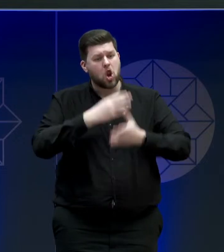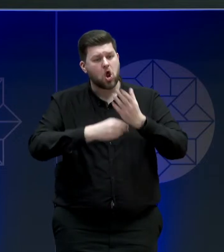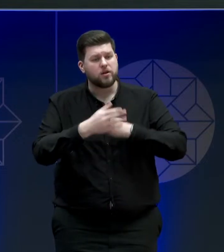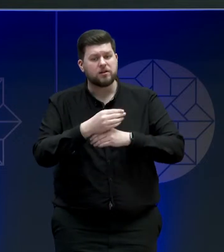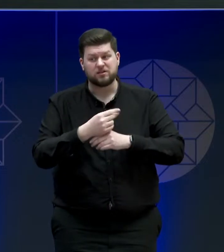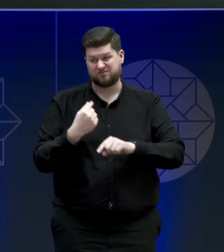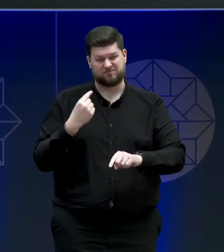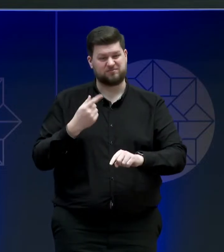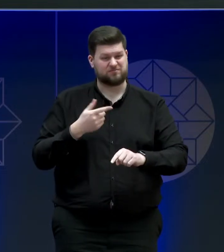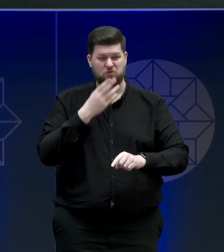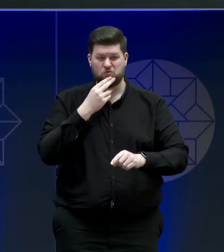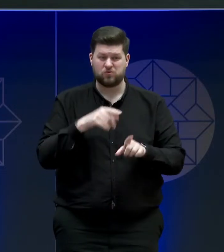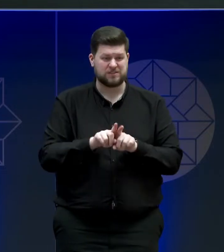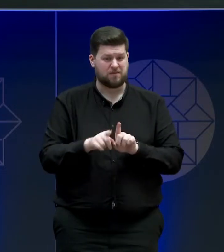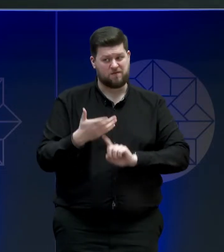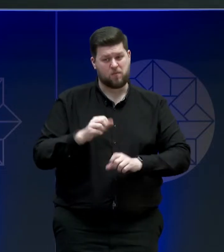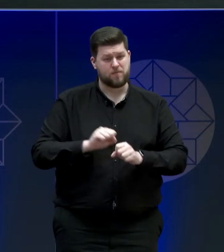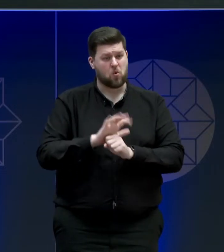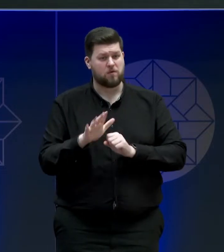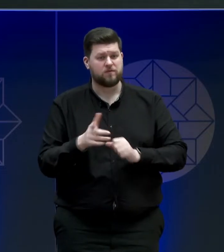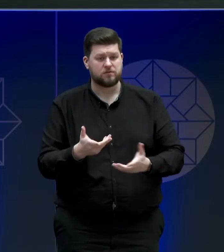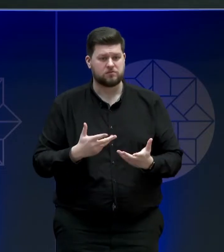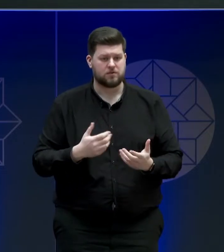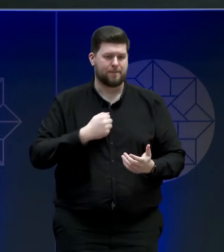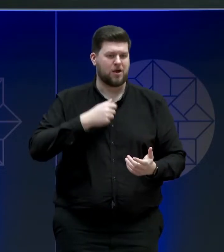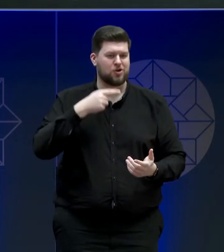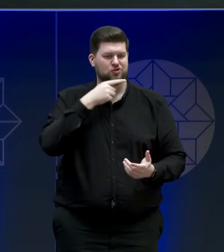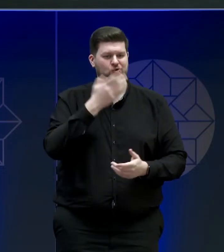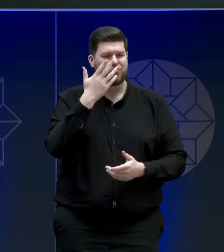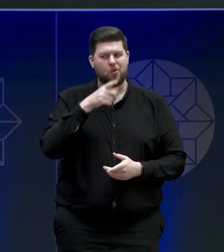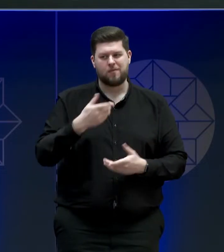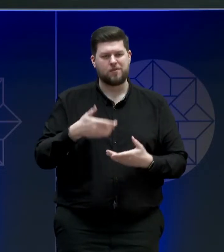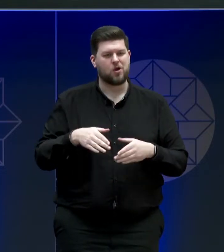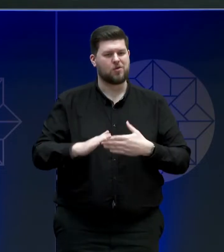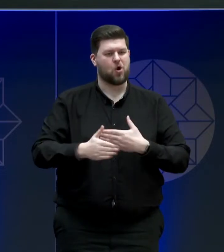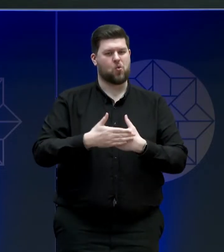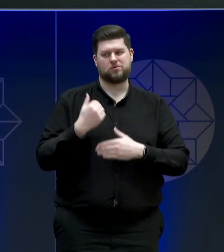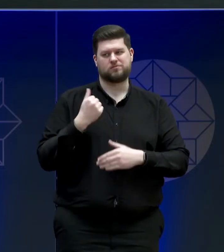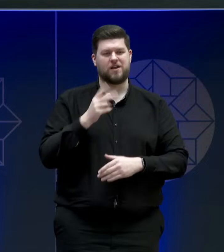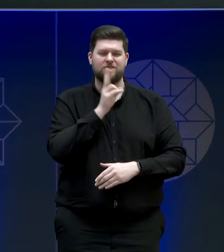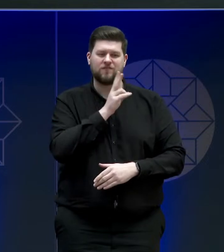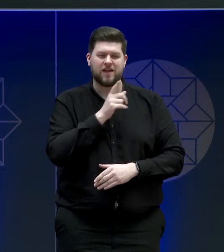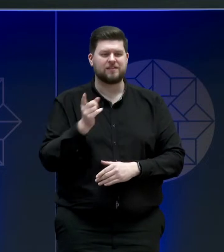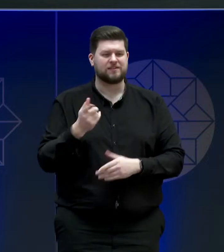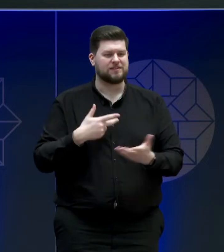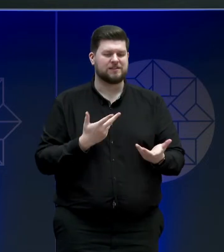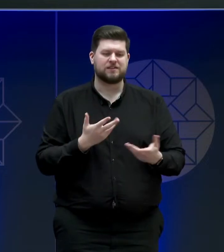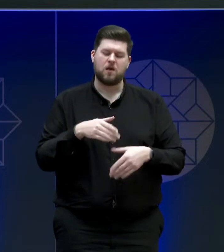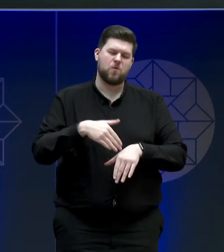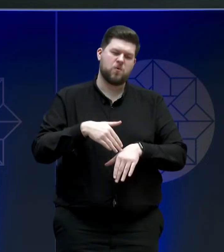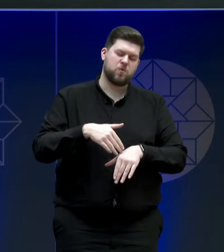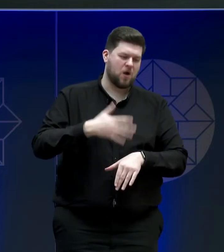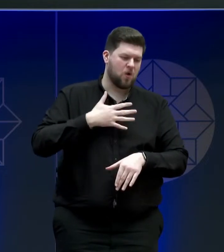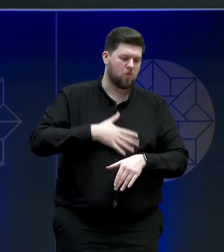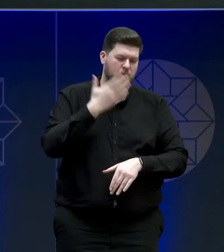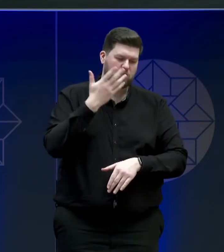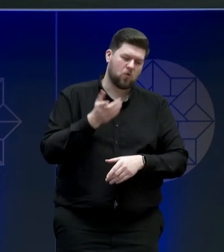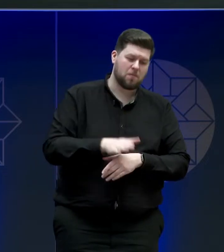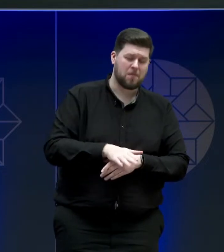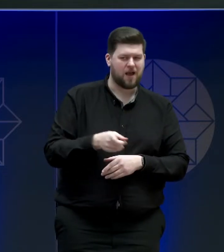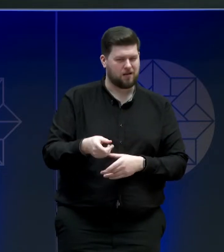deployed. Indeed, when my son's school was closed on Friday, he was very irritated by the availability of digital learning that